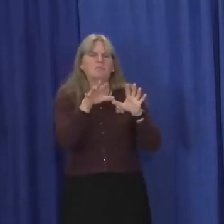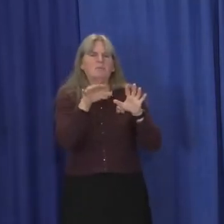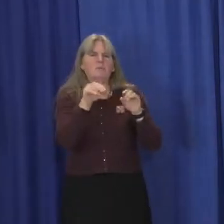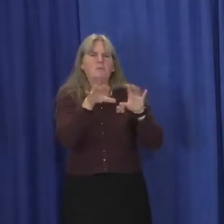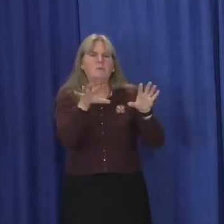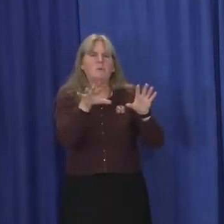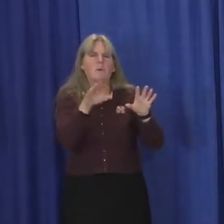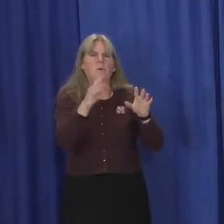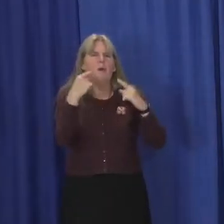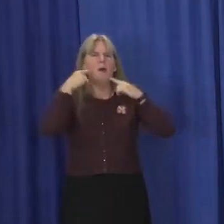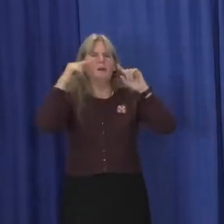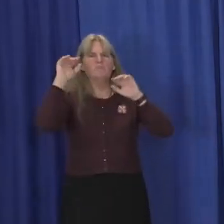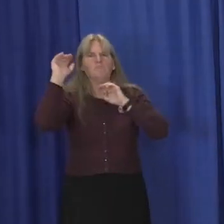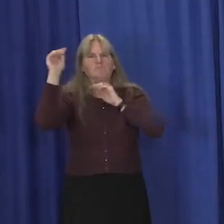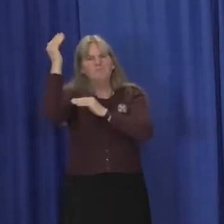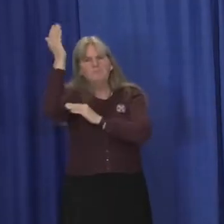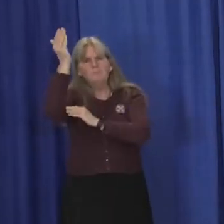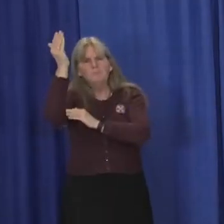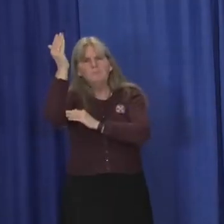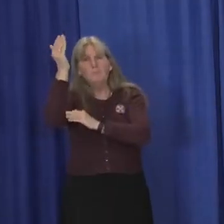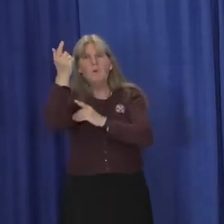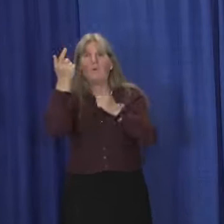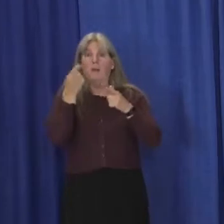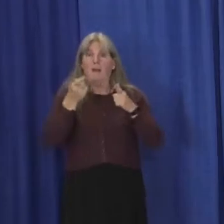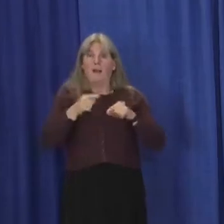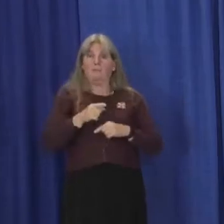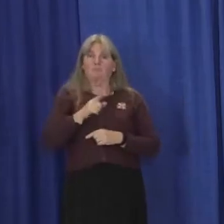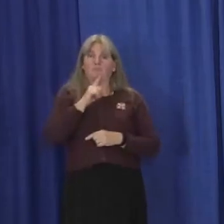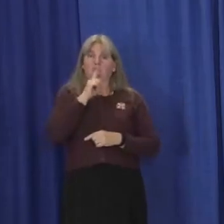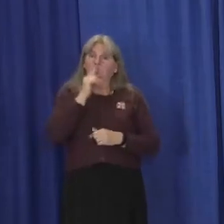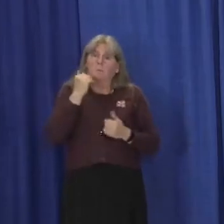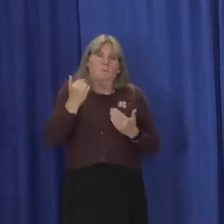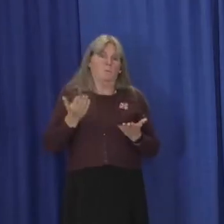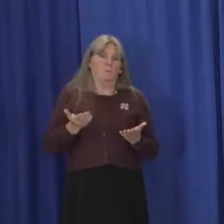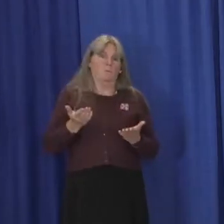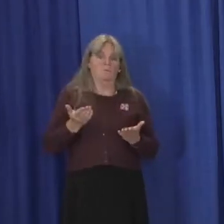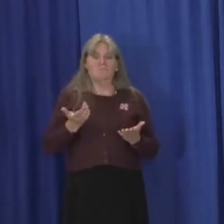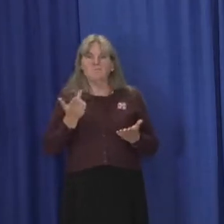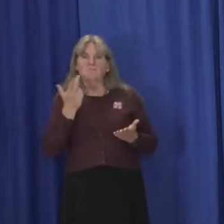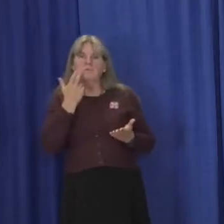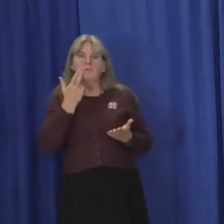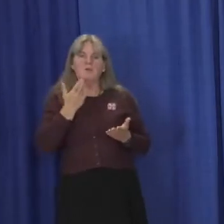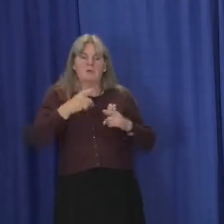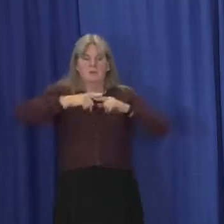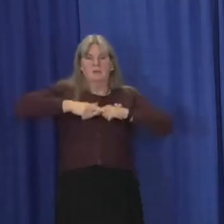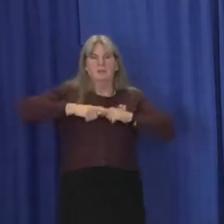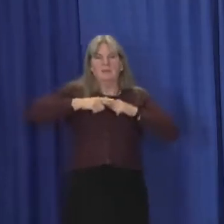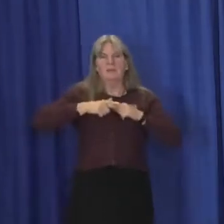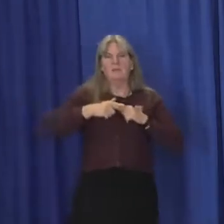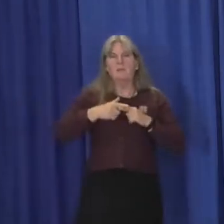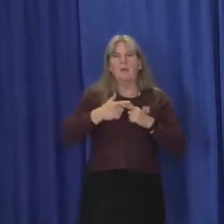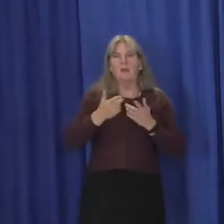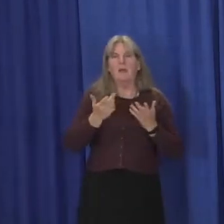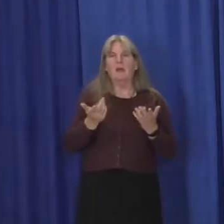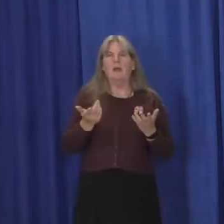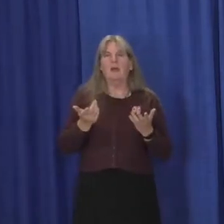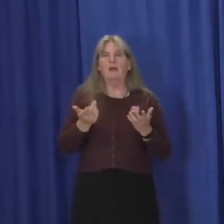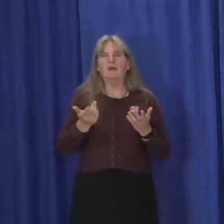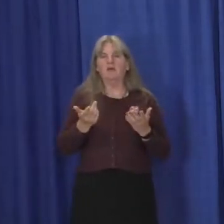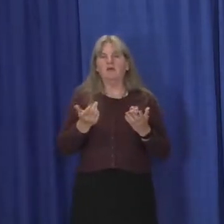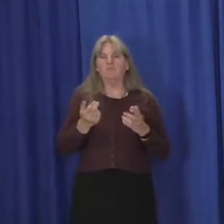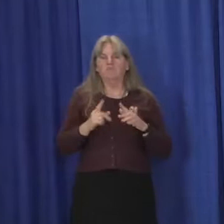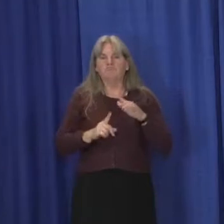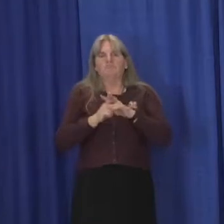territory. How soon we will see that will depend on a certain degree. It does depend on